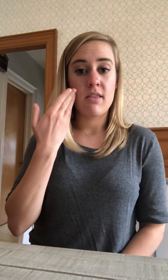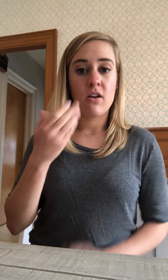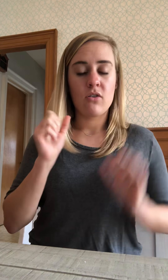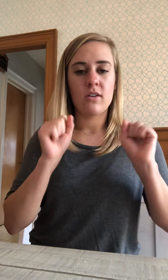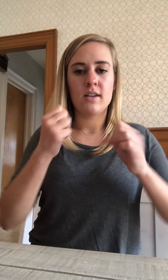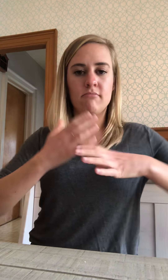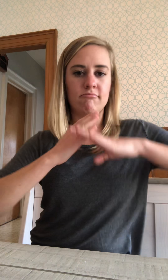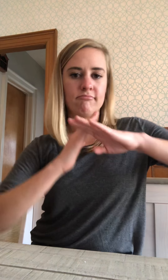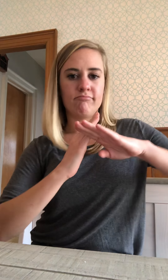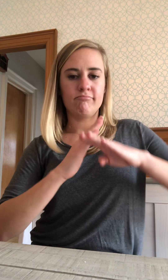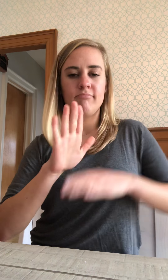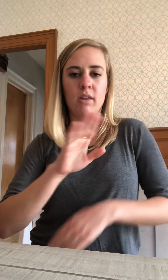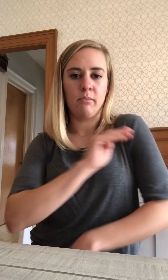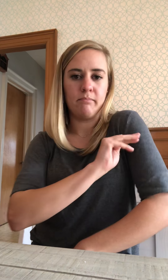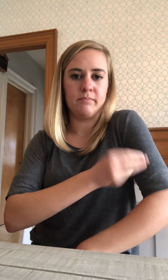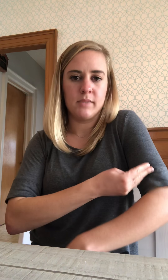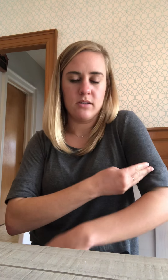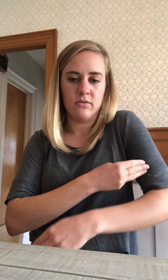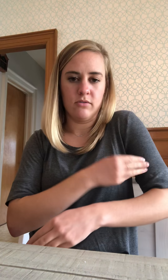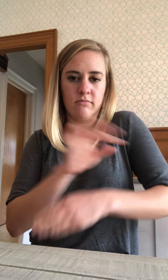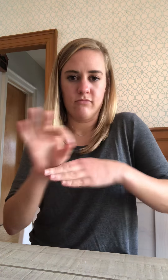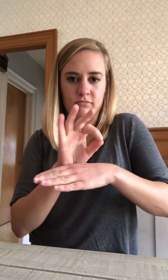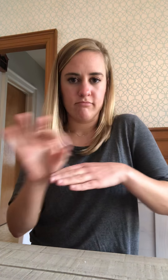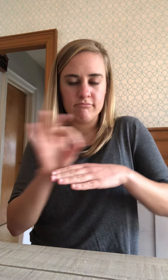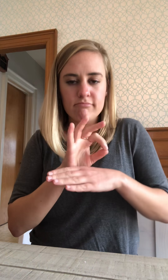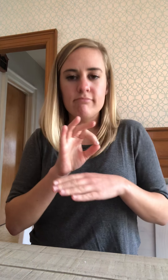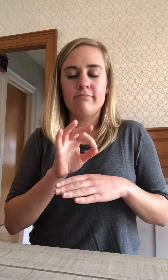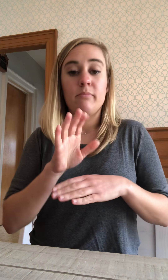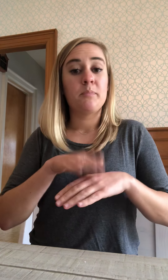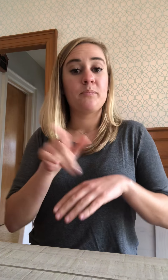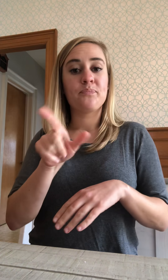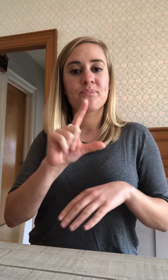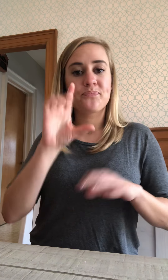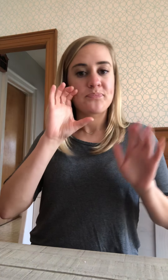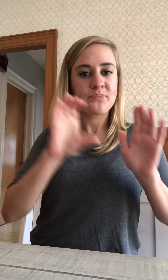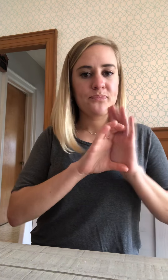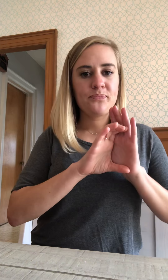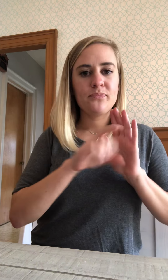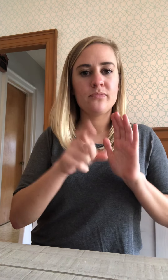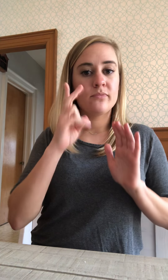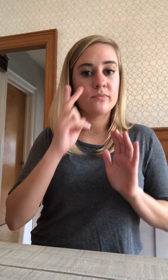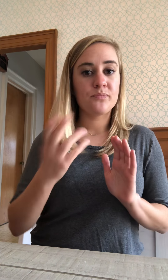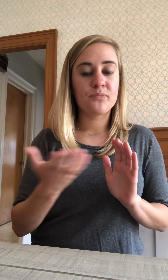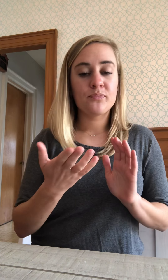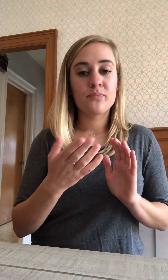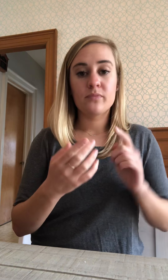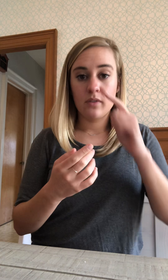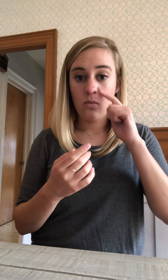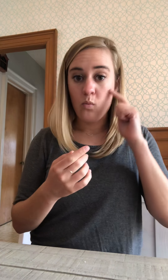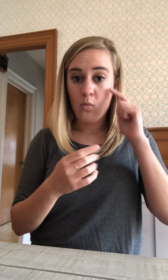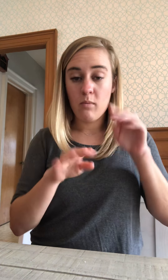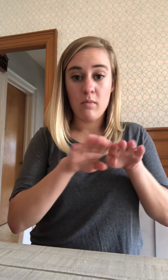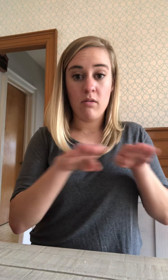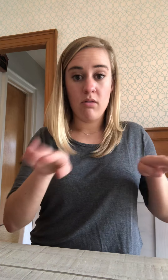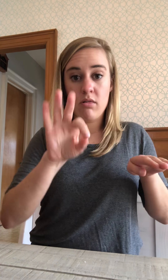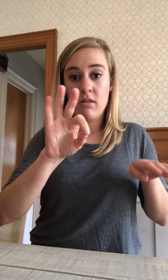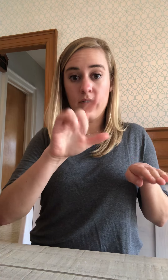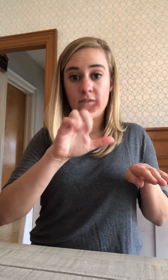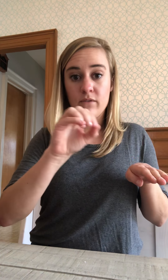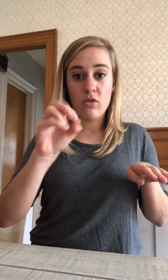function. So what you're looking at in the left image here, that the orbital floor is missing because it went down into the